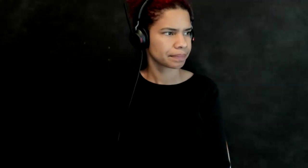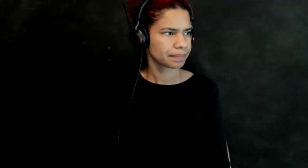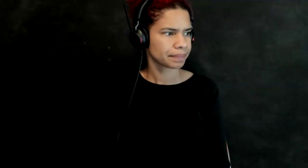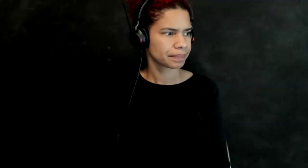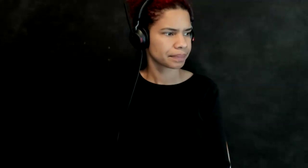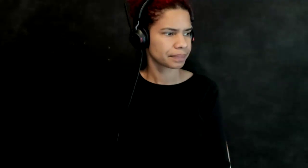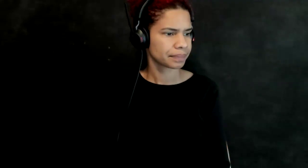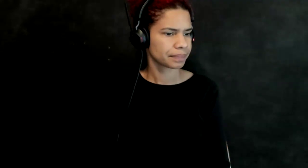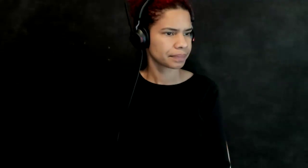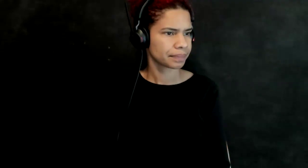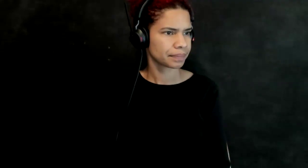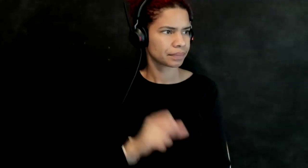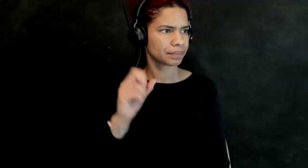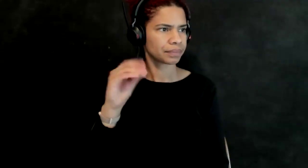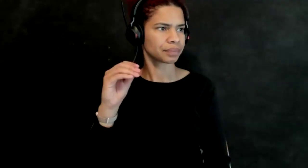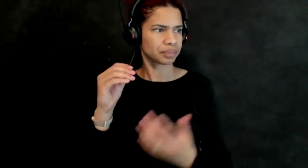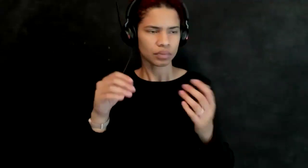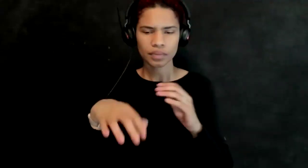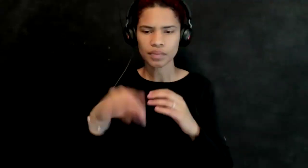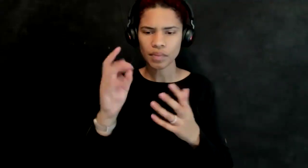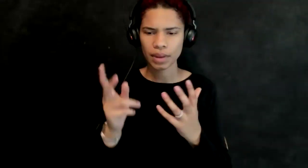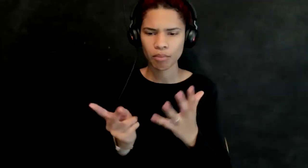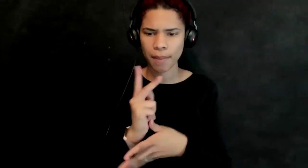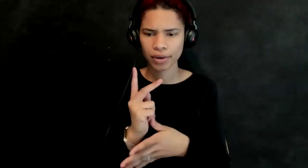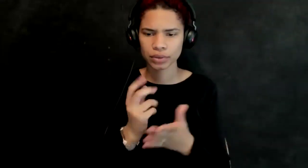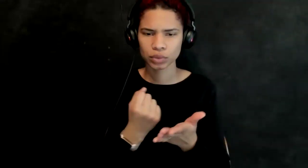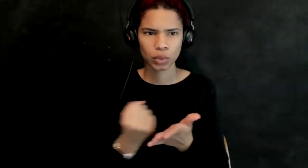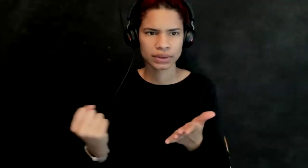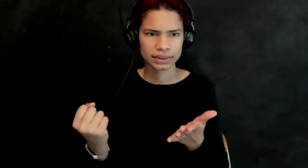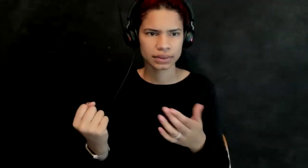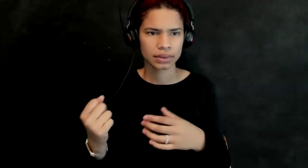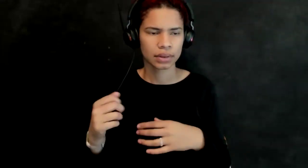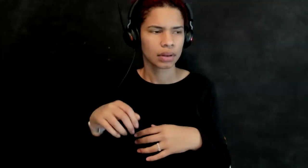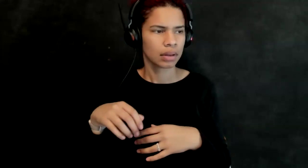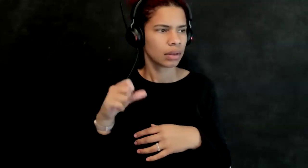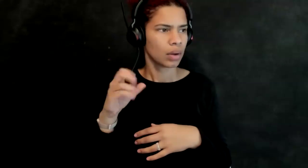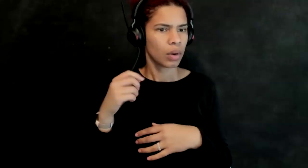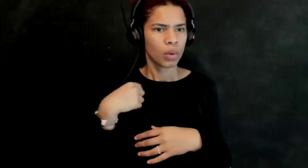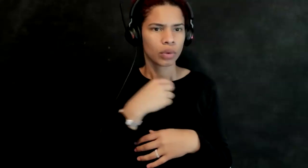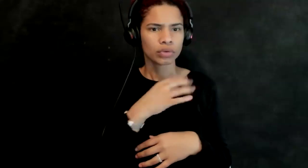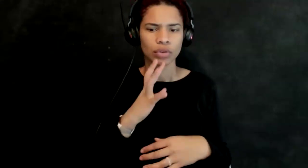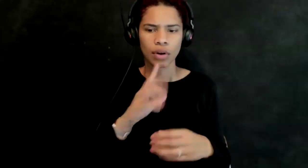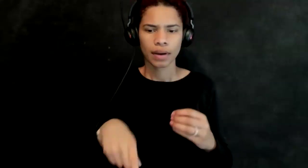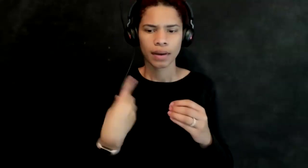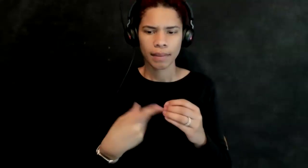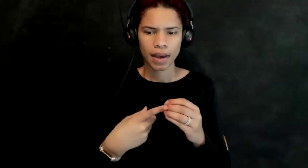So, locating primary sources. In this case, because we're talking about a number of